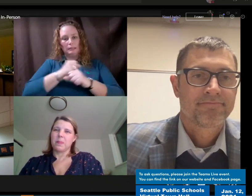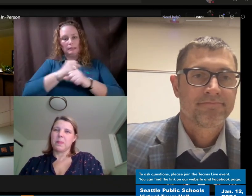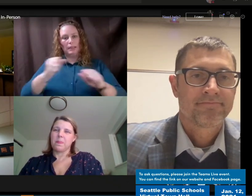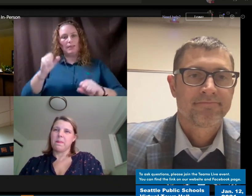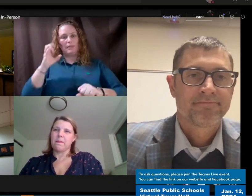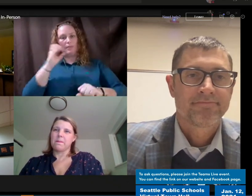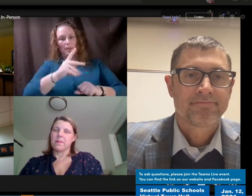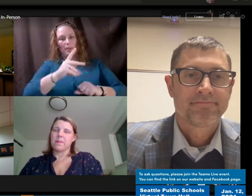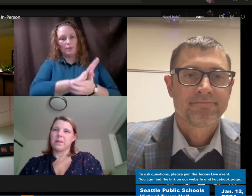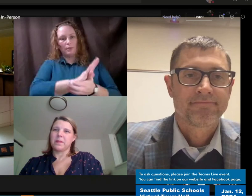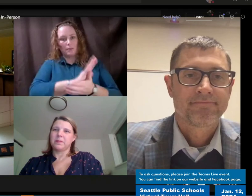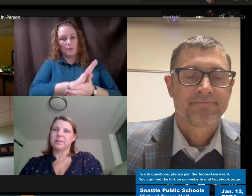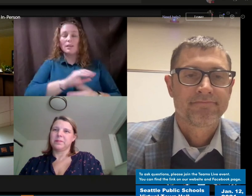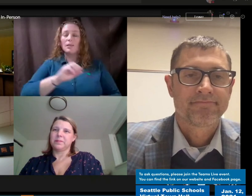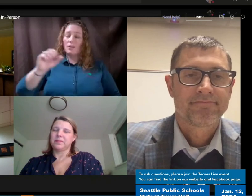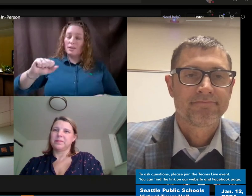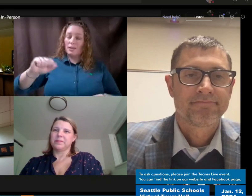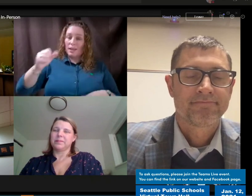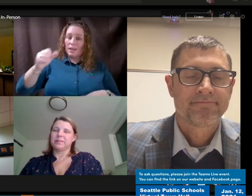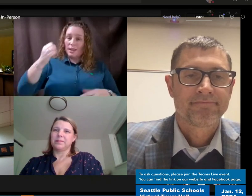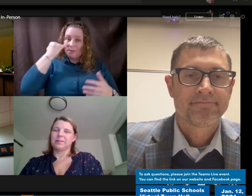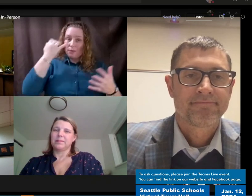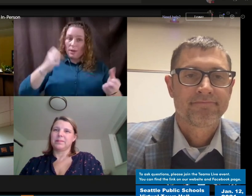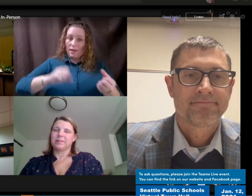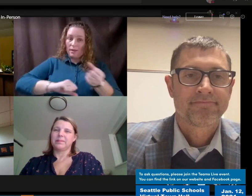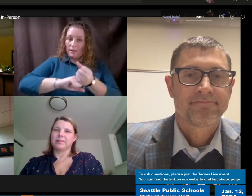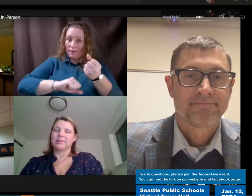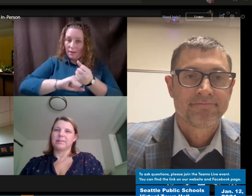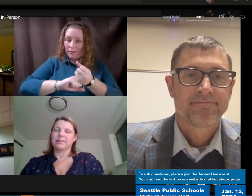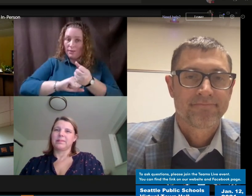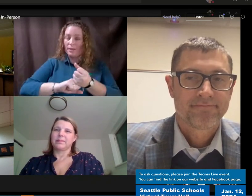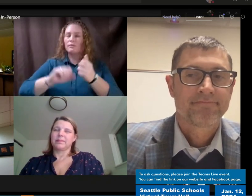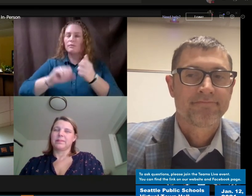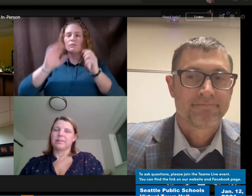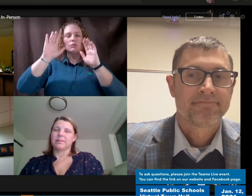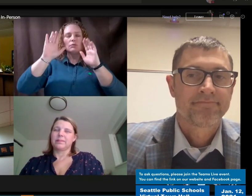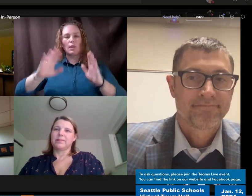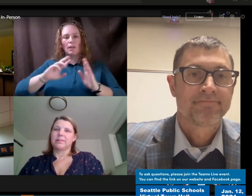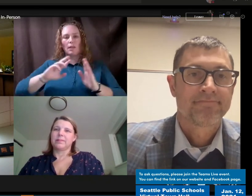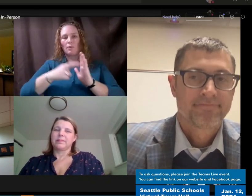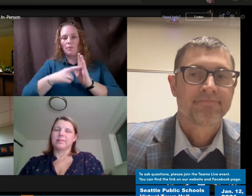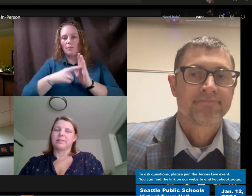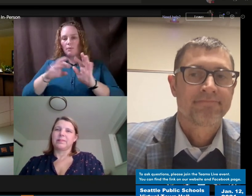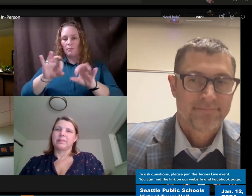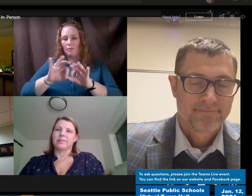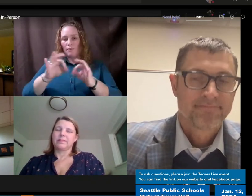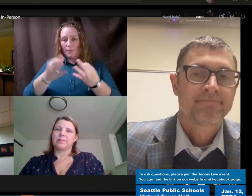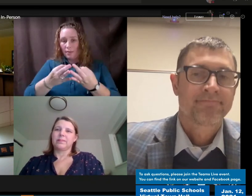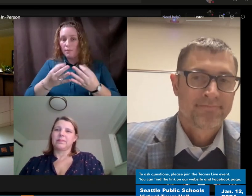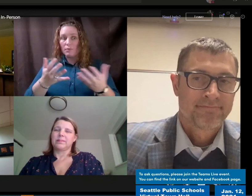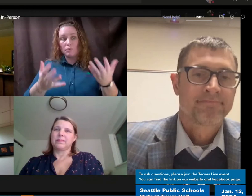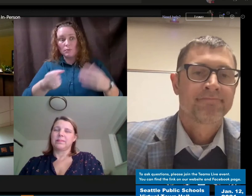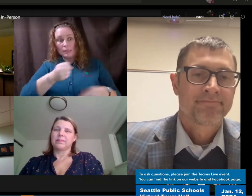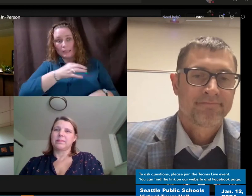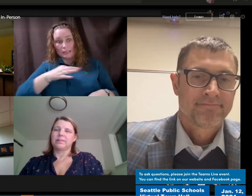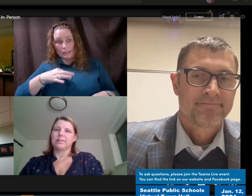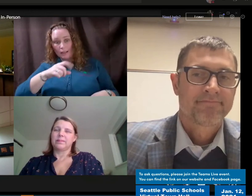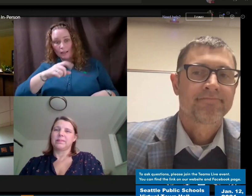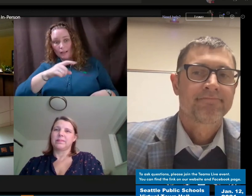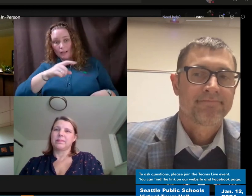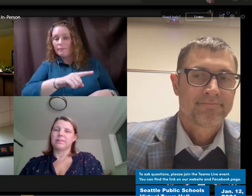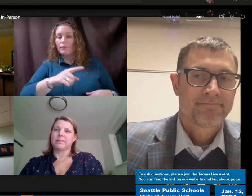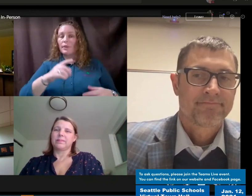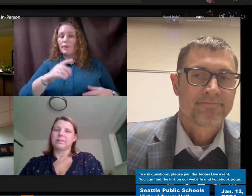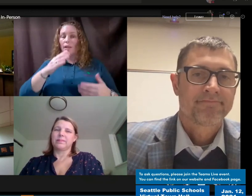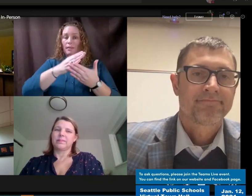if you would like to advocate, I think that's a great role for our families and even our staff to play of let's get them on the list, let's get